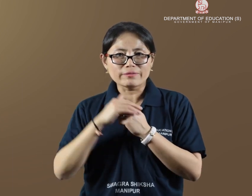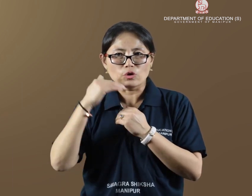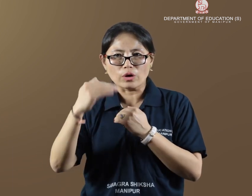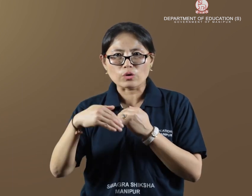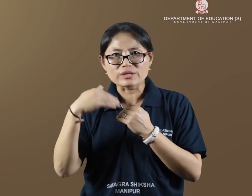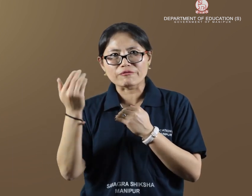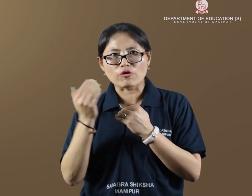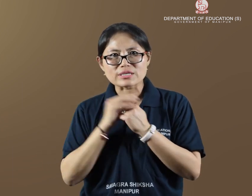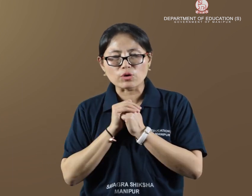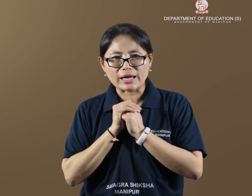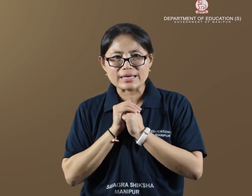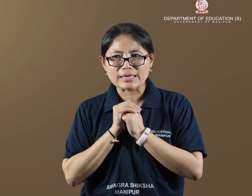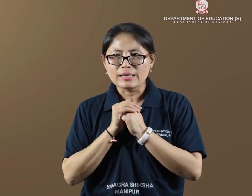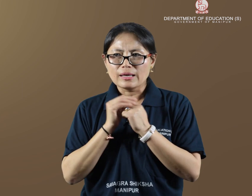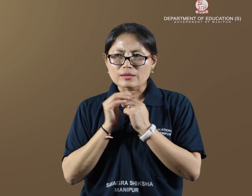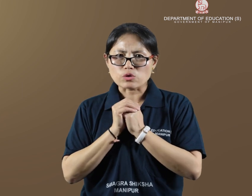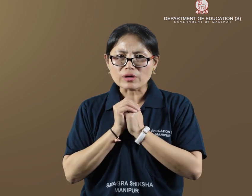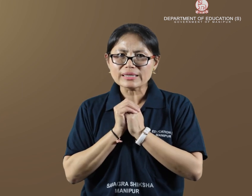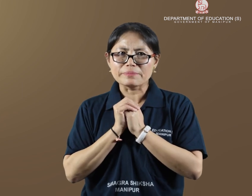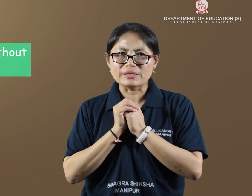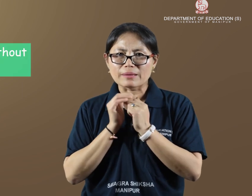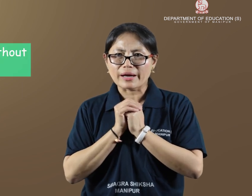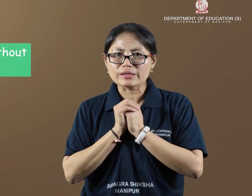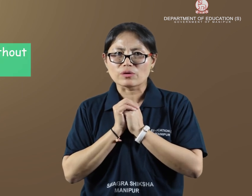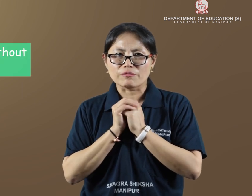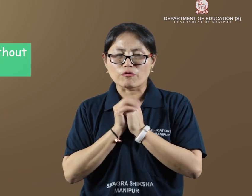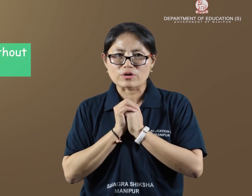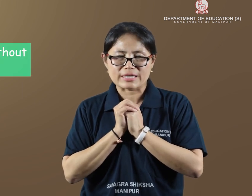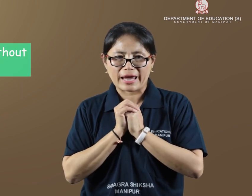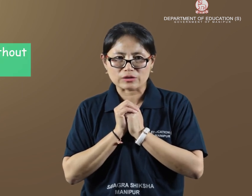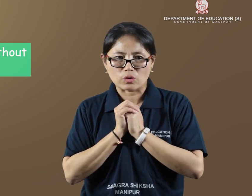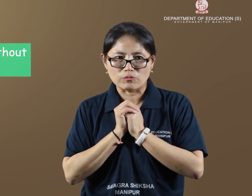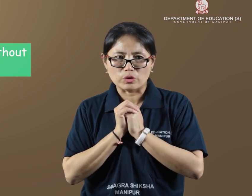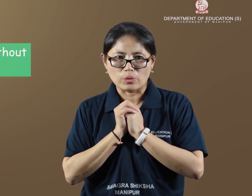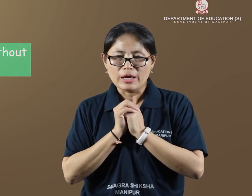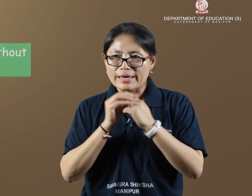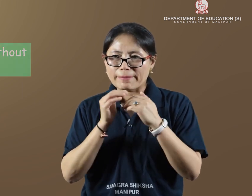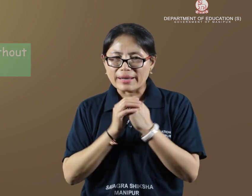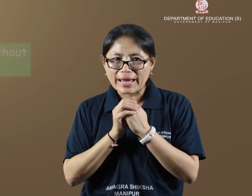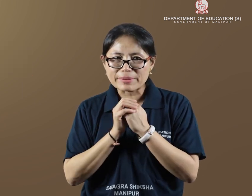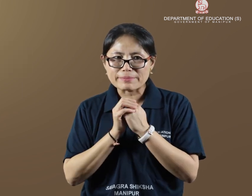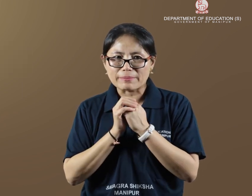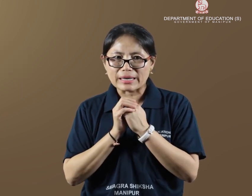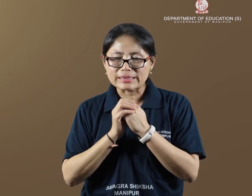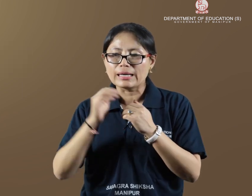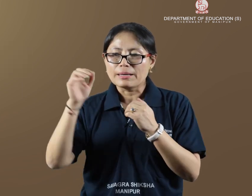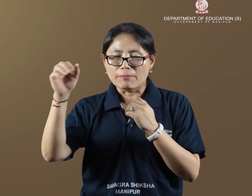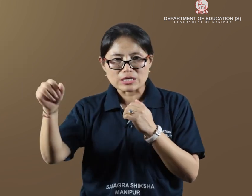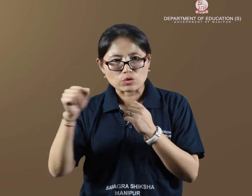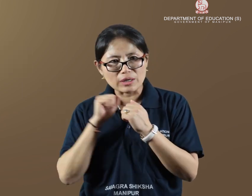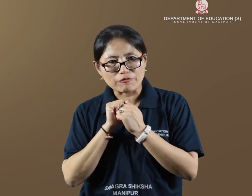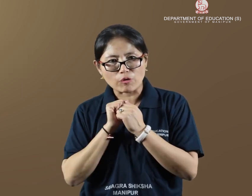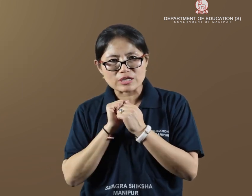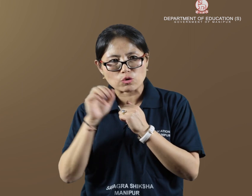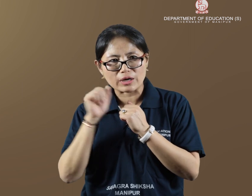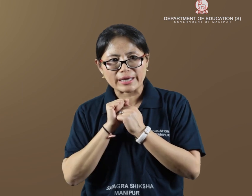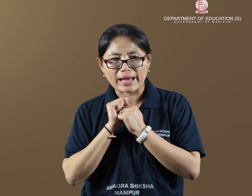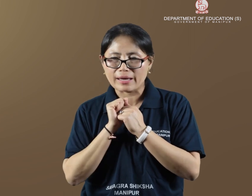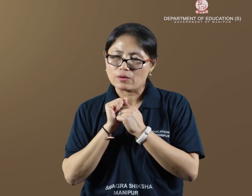non contact force mu khala si sokna da bi da kamain to ra force act to ram doino yam lai ba da mamang da muscular force sokna hi hai